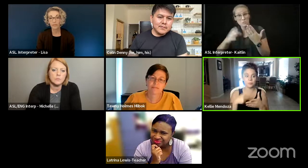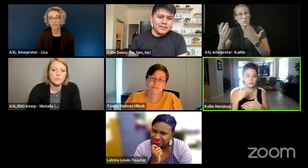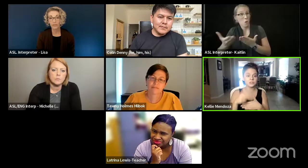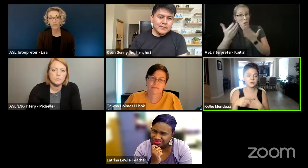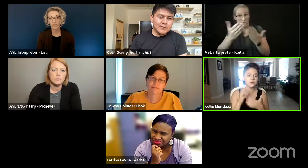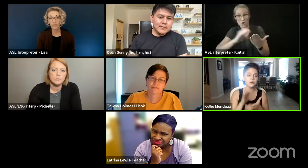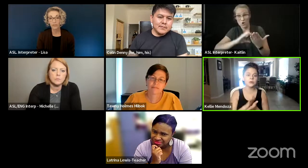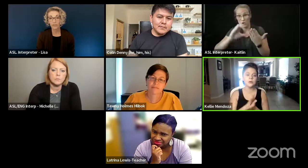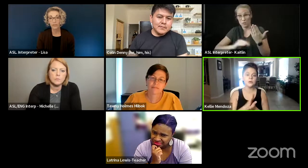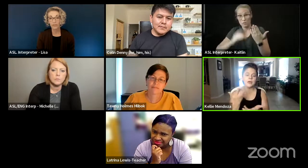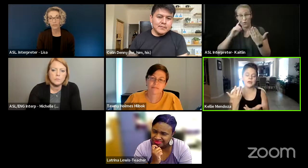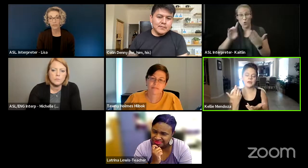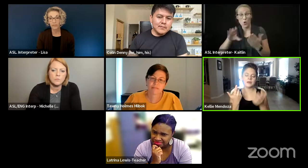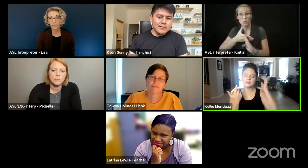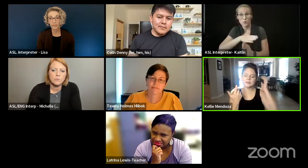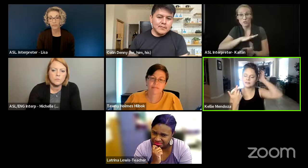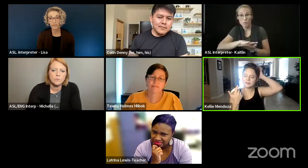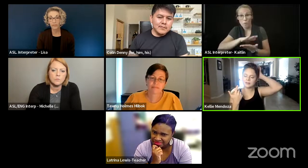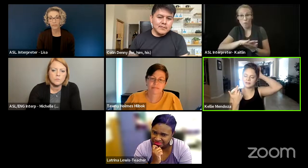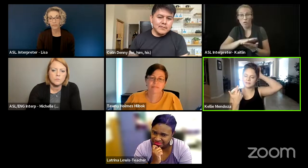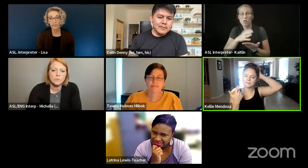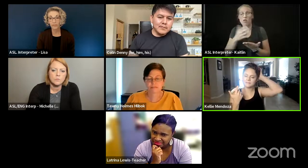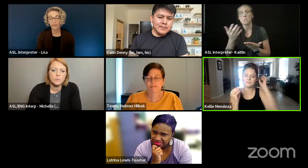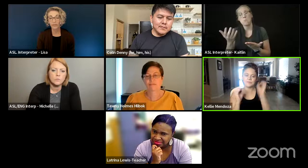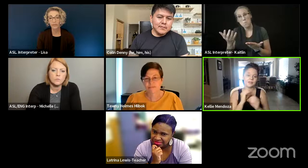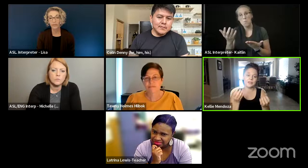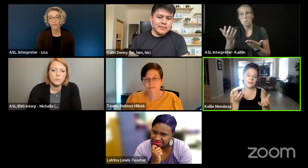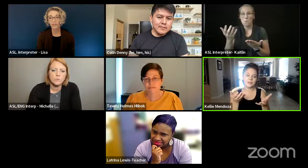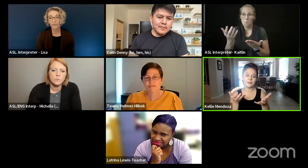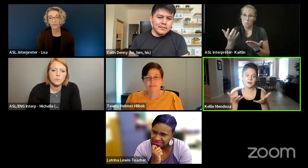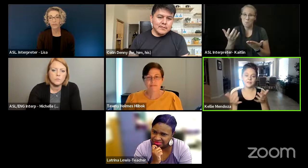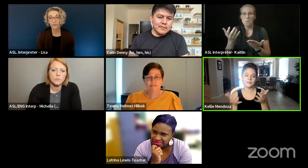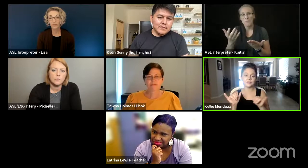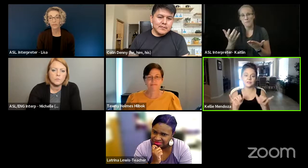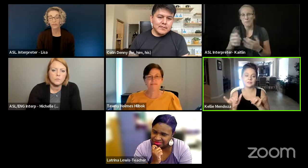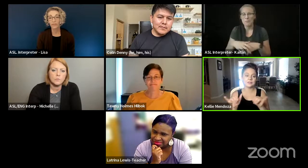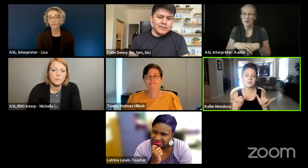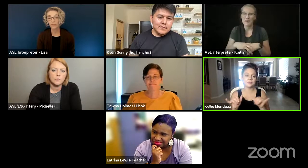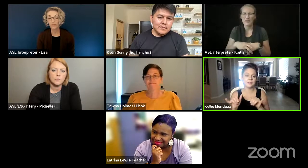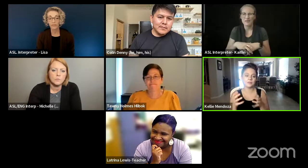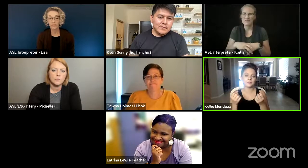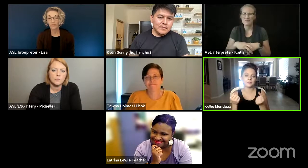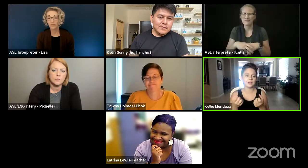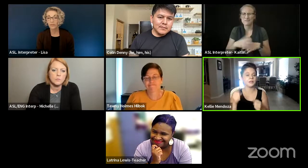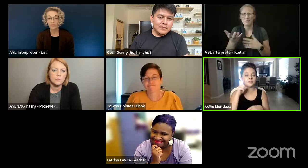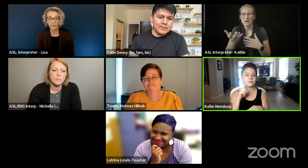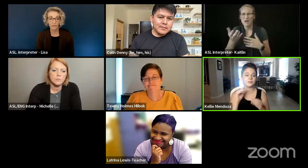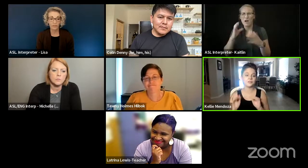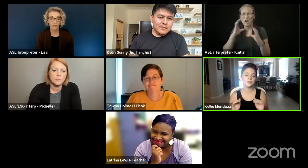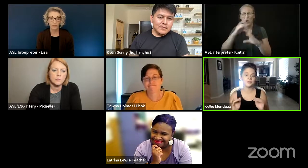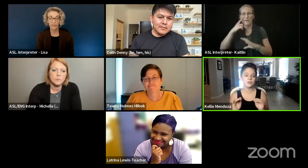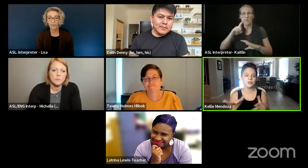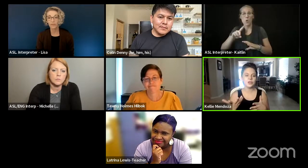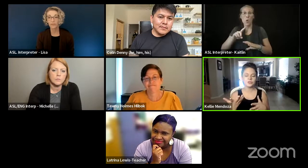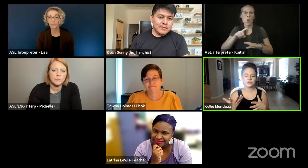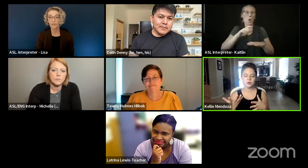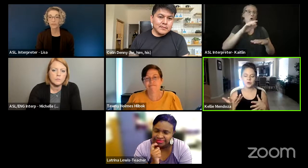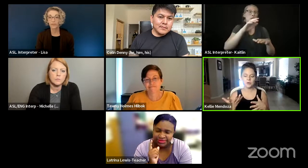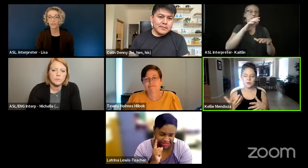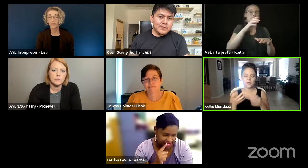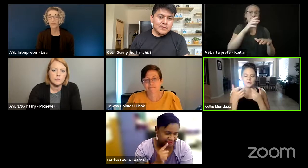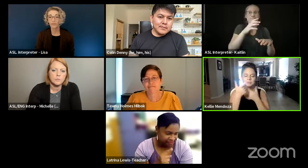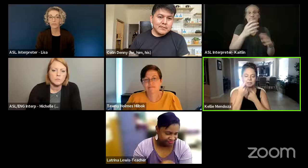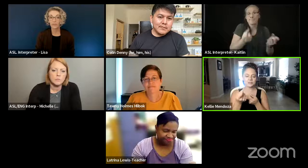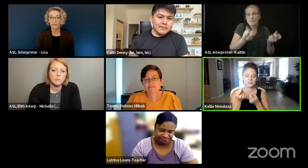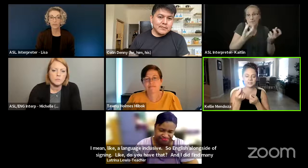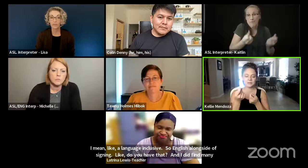curriculum for preschool, and none that offered the same thing for signing for deaf children.